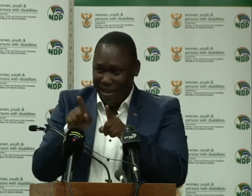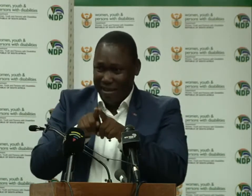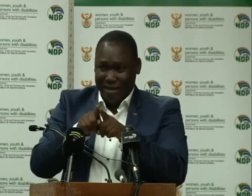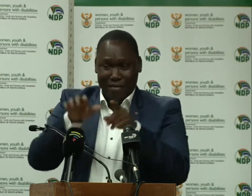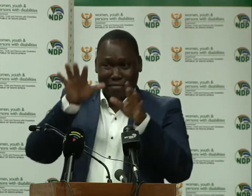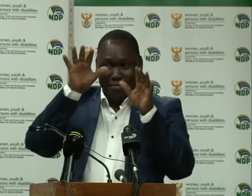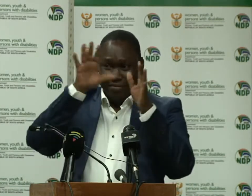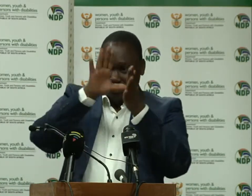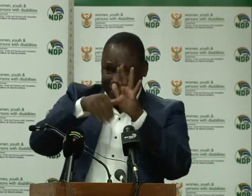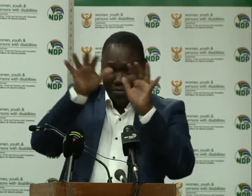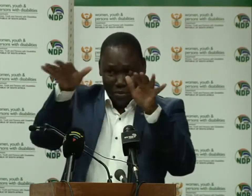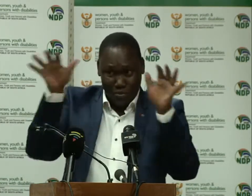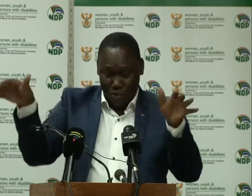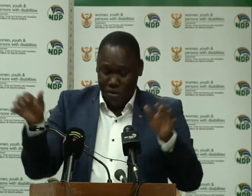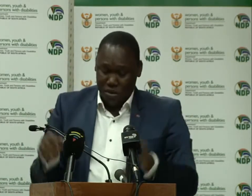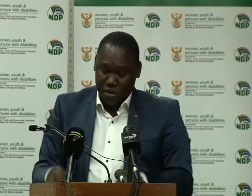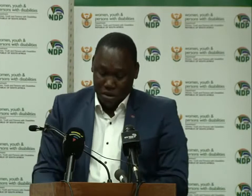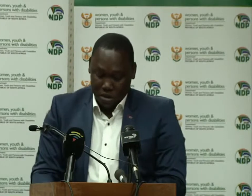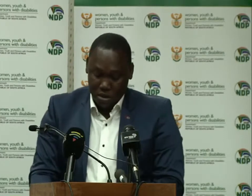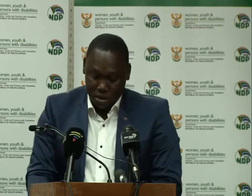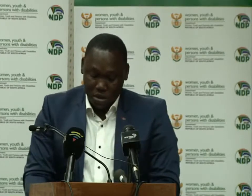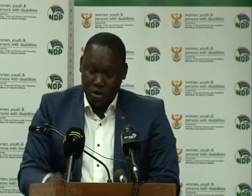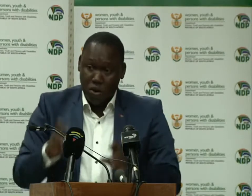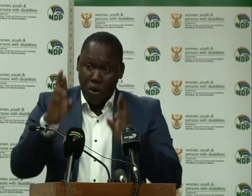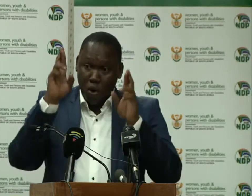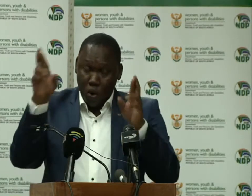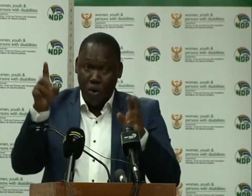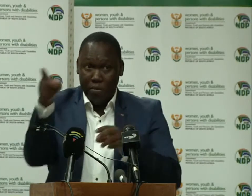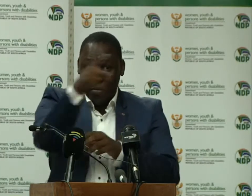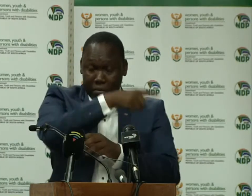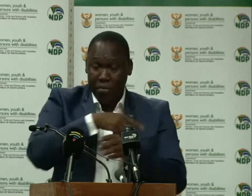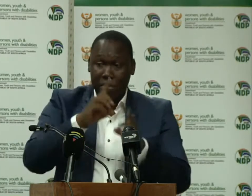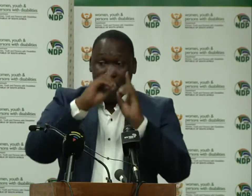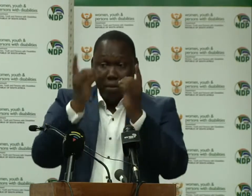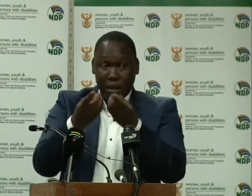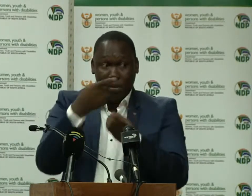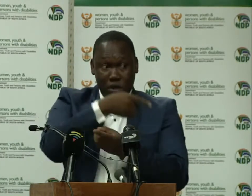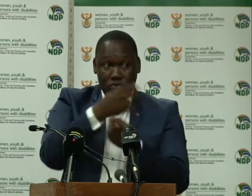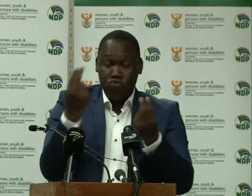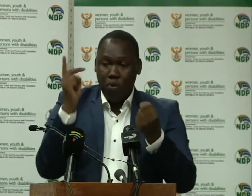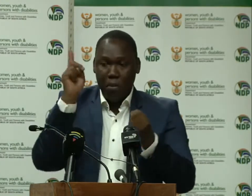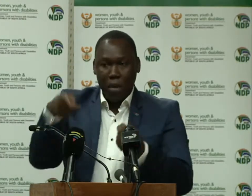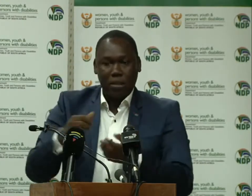people have been suffering out there, and they've been experiencing challenges all over.